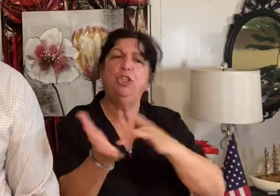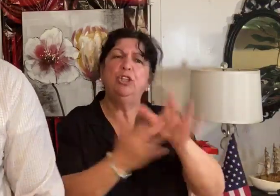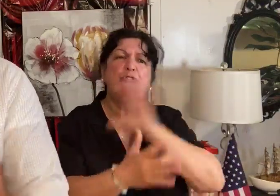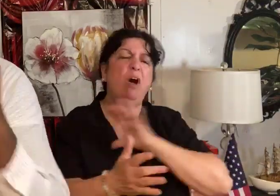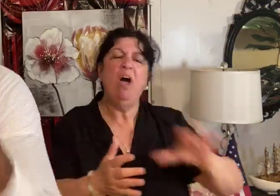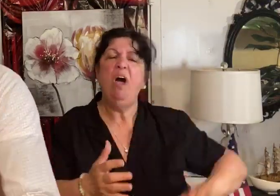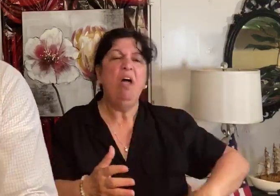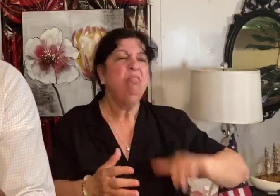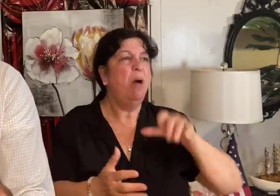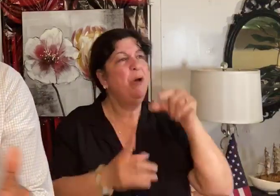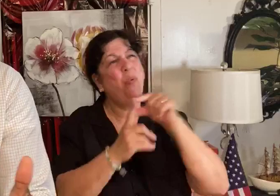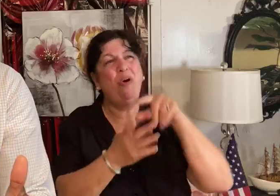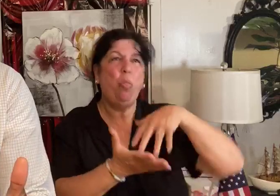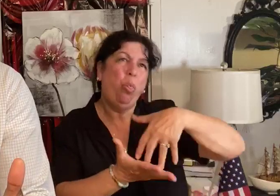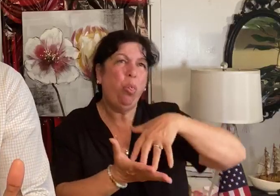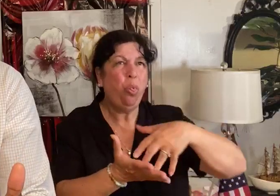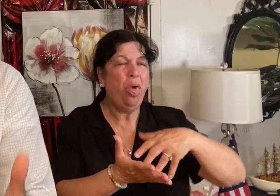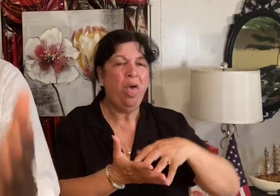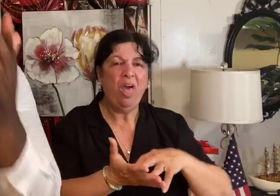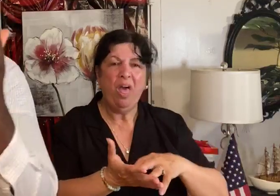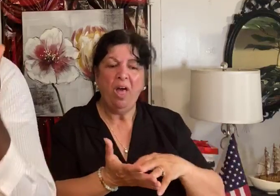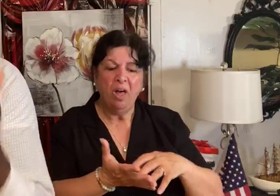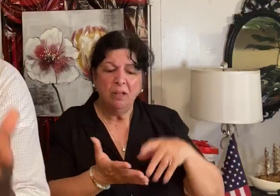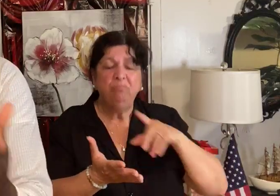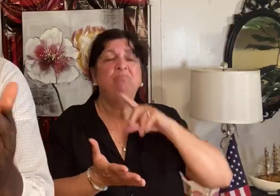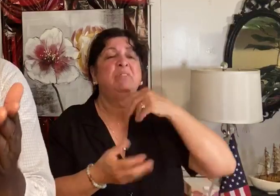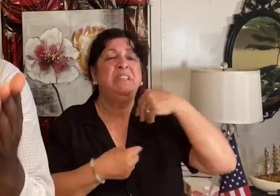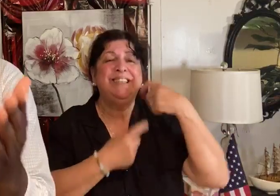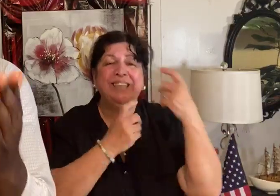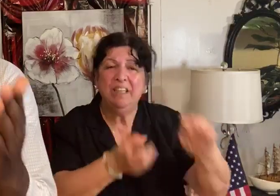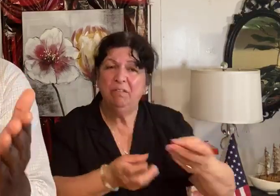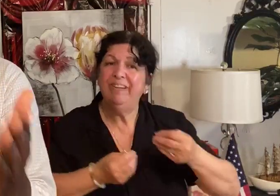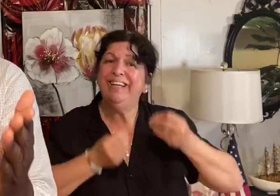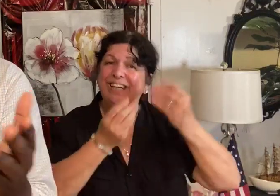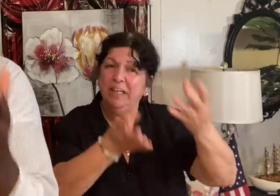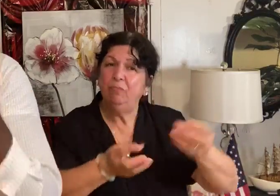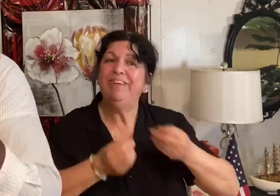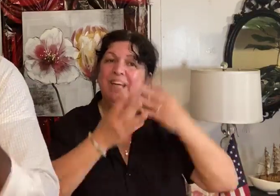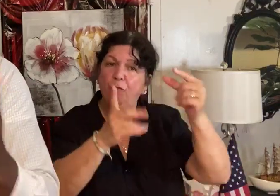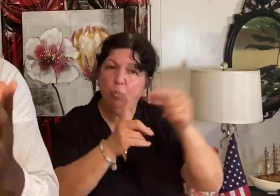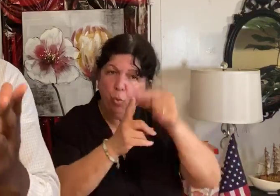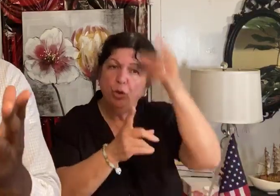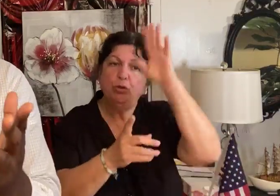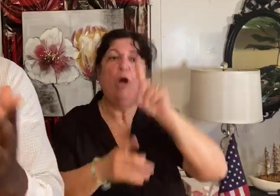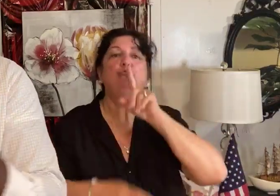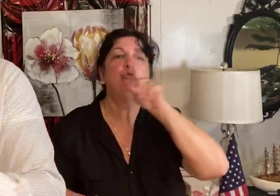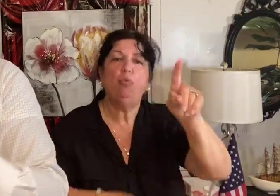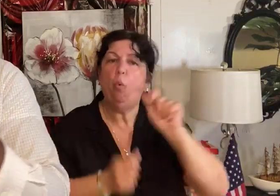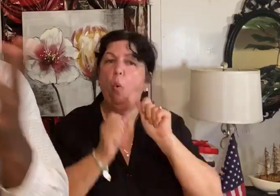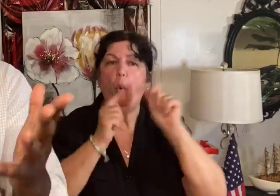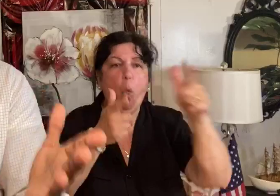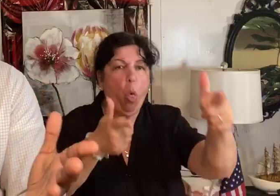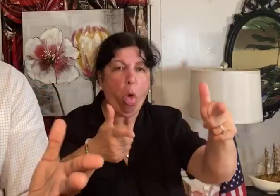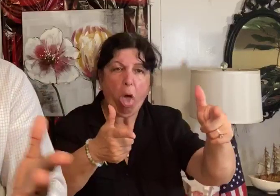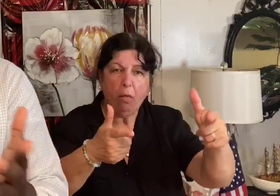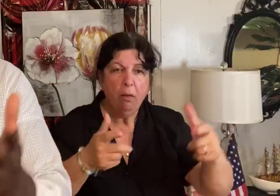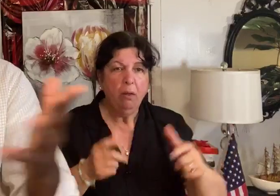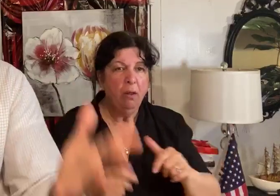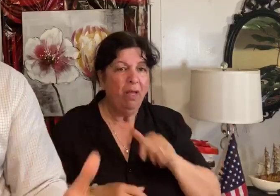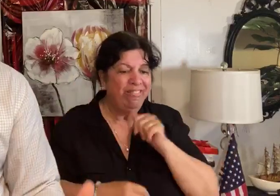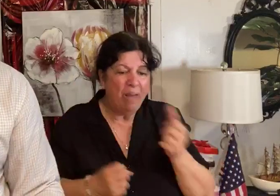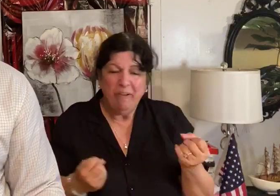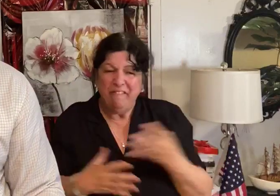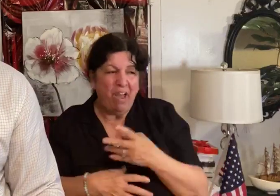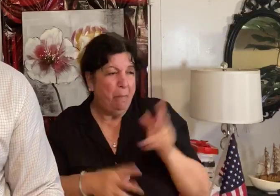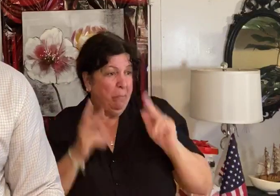the word, not pull back the punches, so to speak, but give the word of God in earnest, not fearing